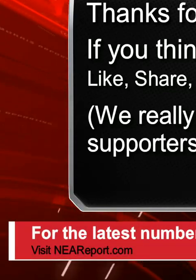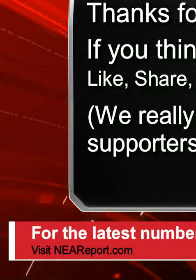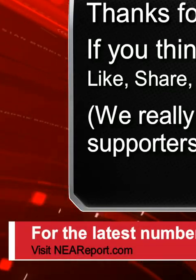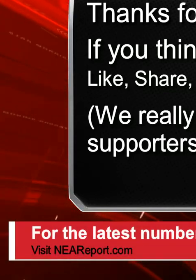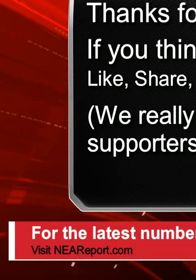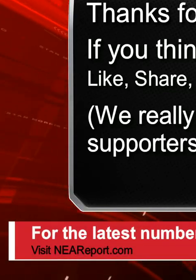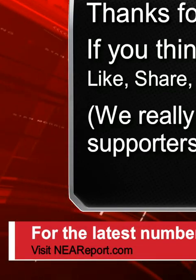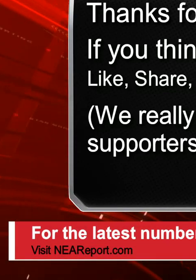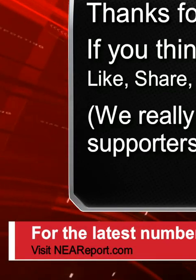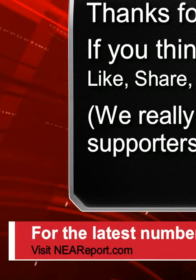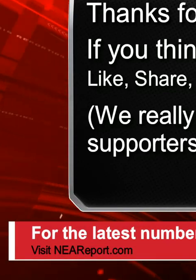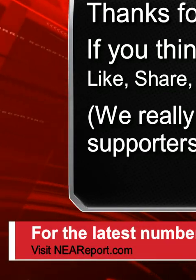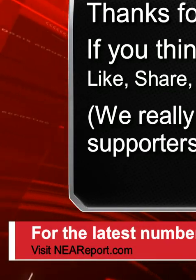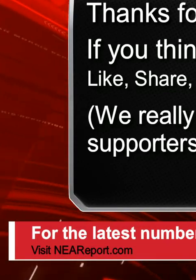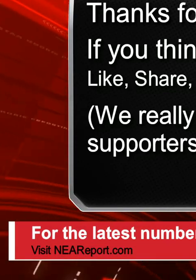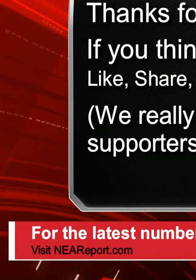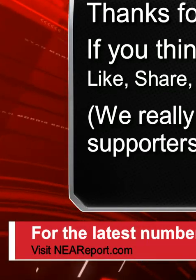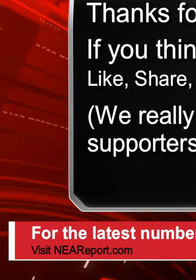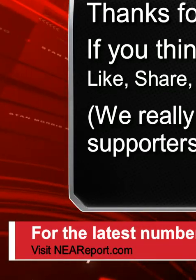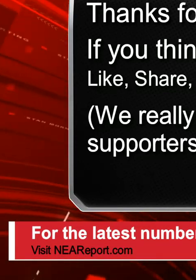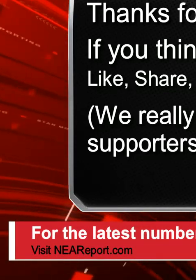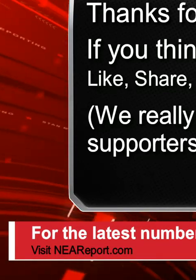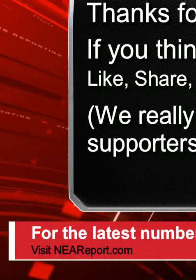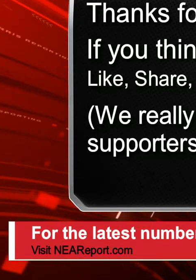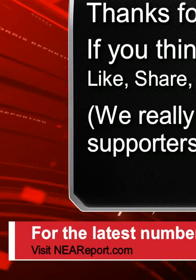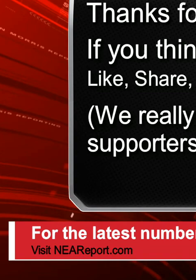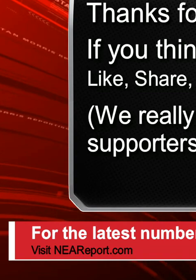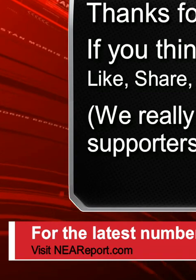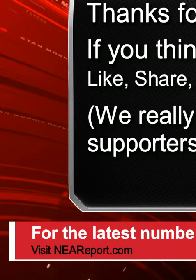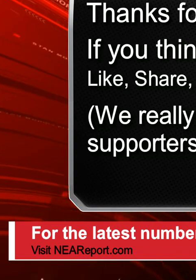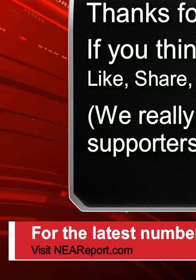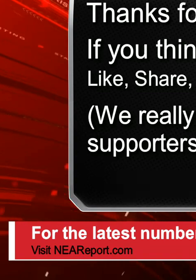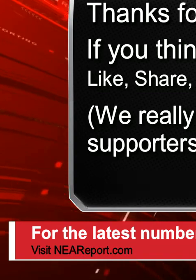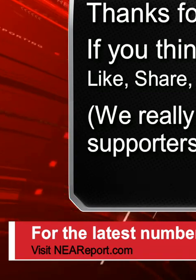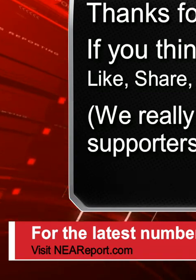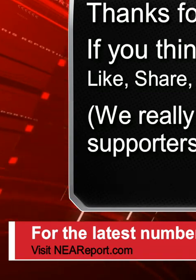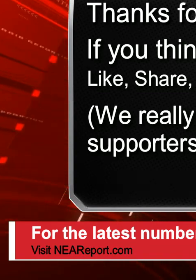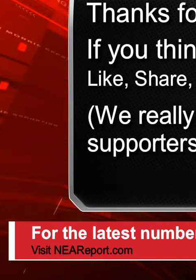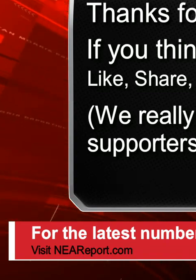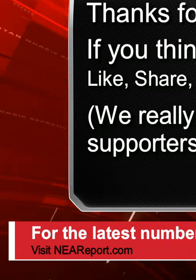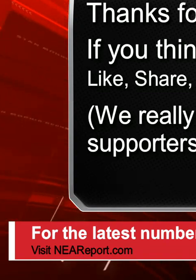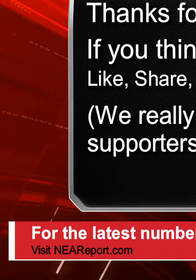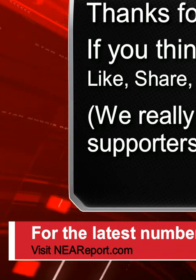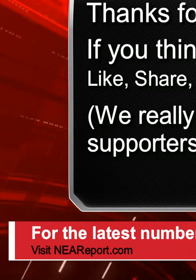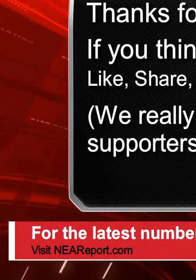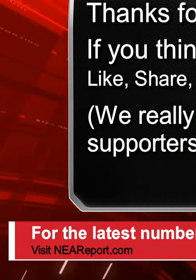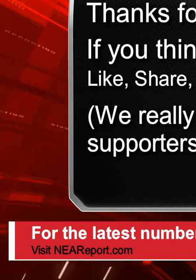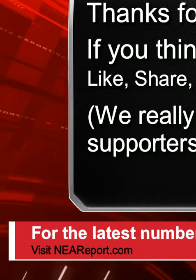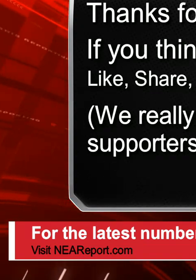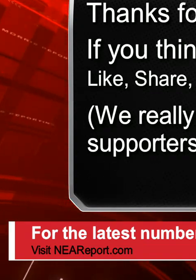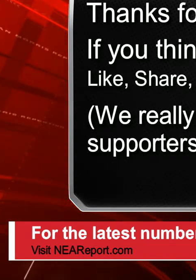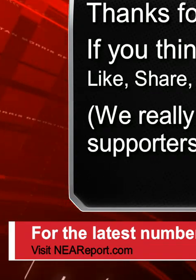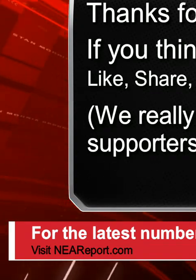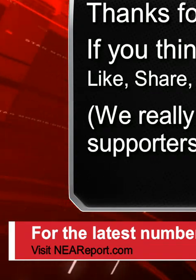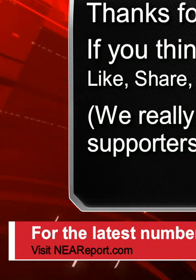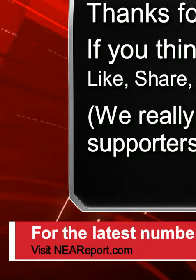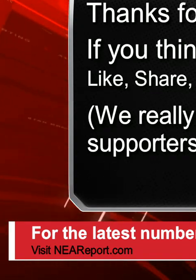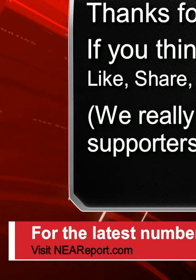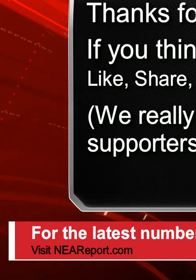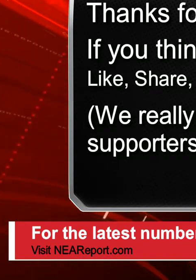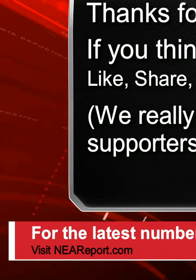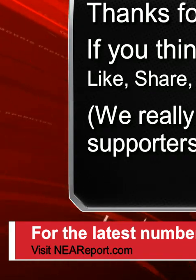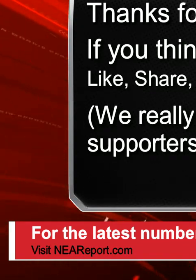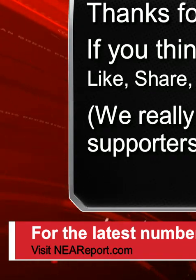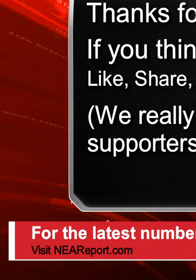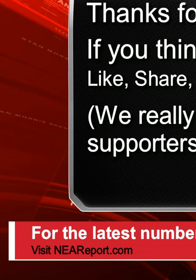supporter too for 99 cents, and we do exclusive fun stuff for supporters every week. It's just basically exclusive broadcasts that you would not get